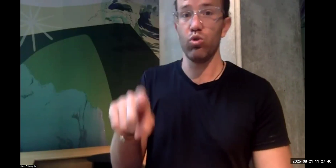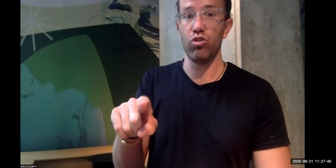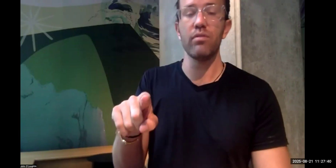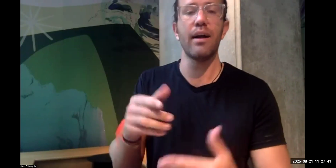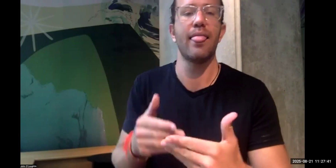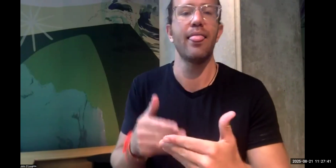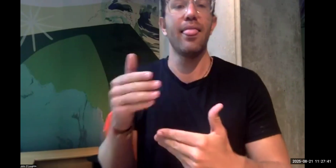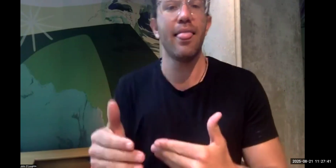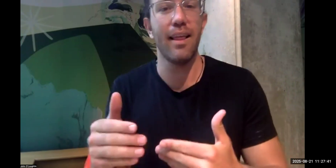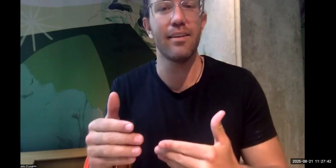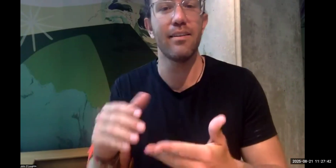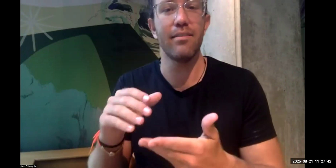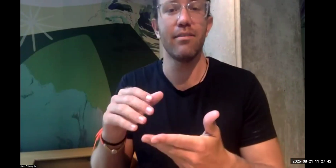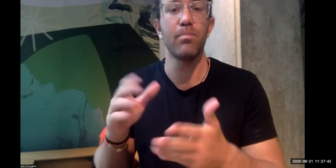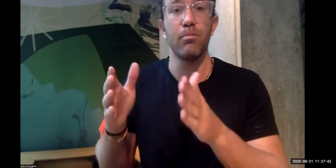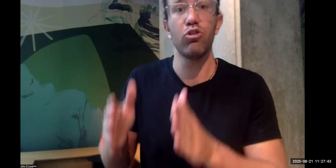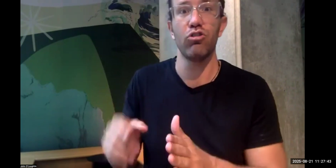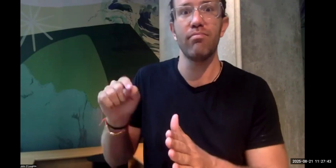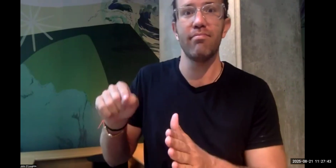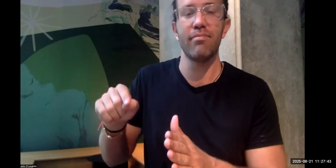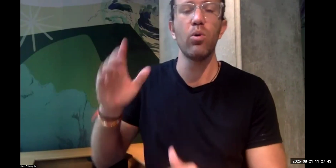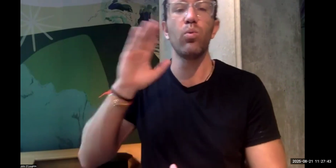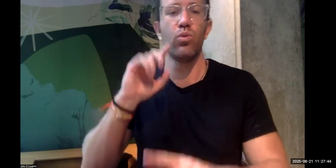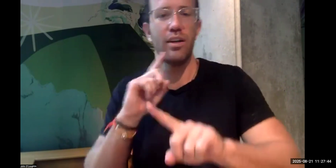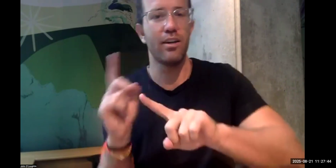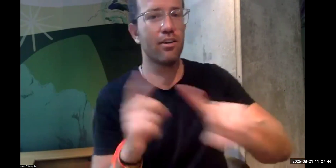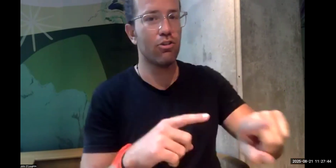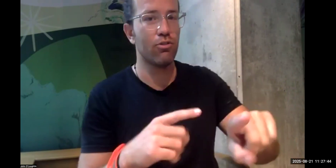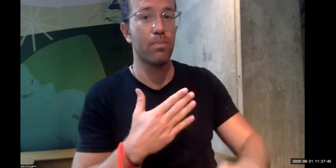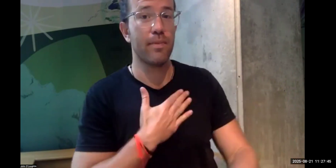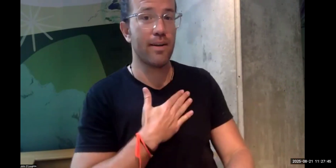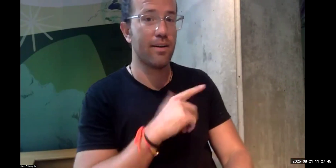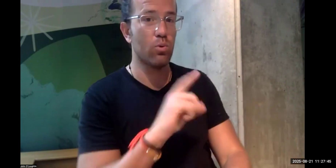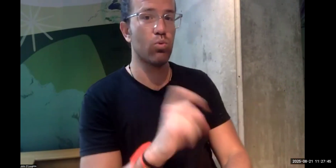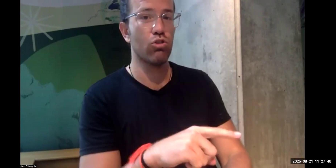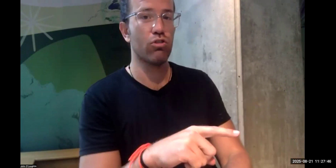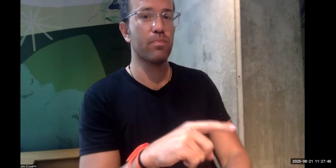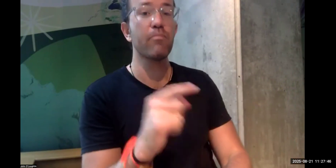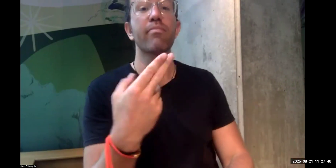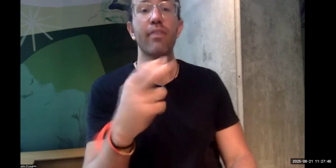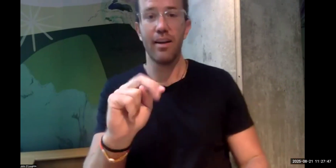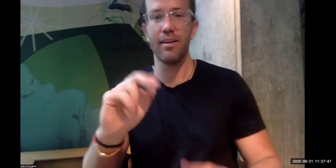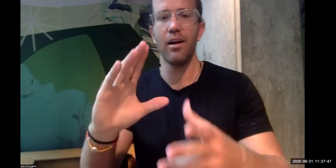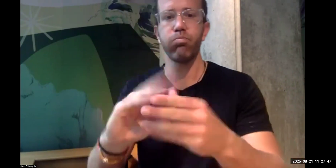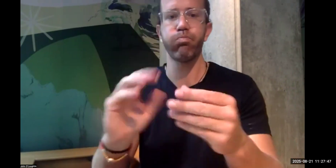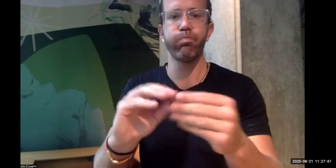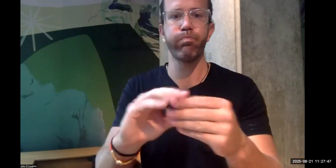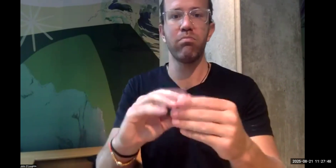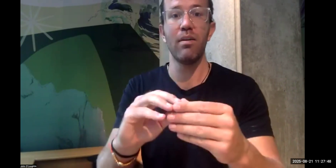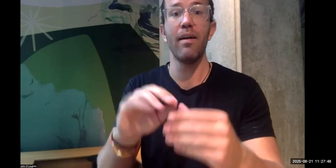is, what I have to say, and then there'll be a question. And then the person will respond to my